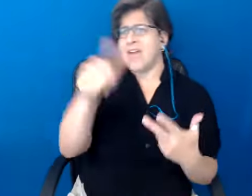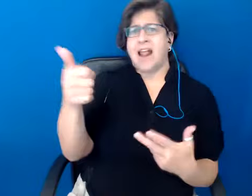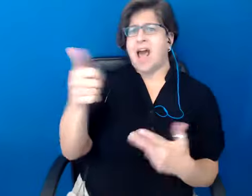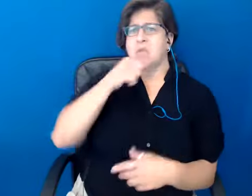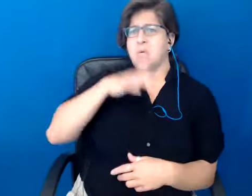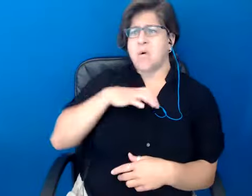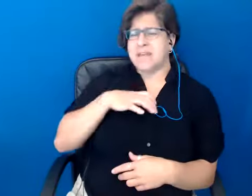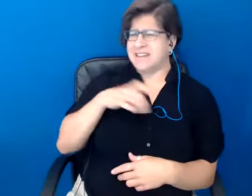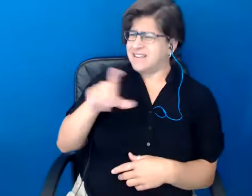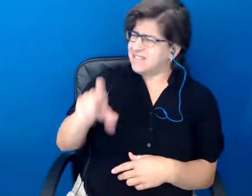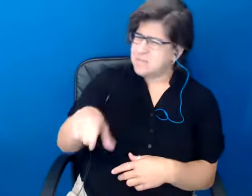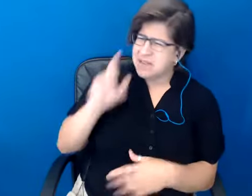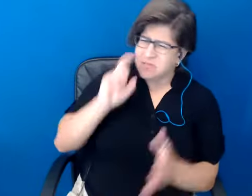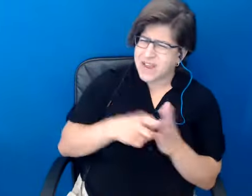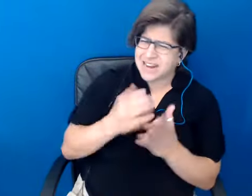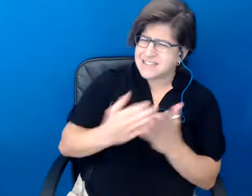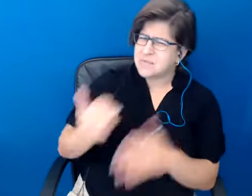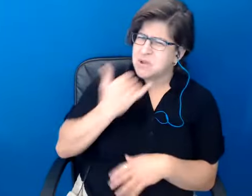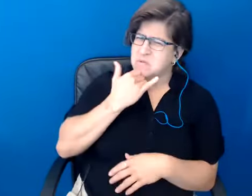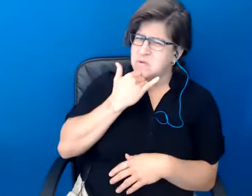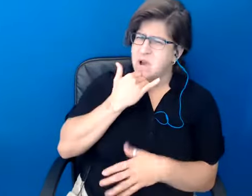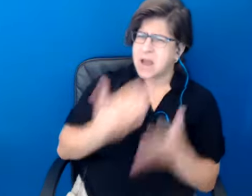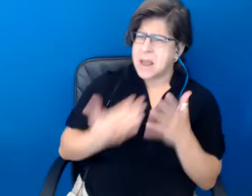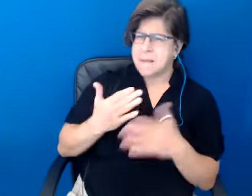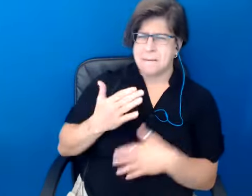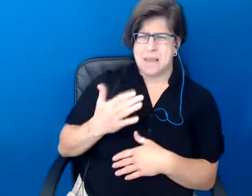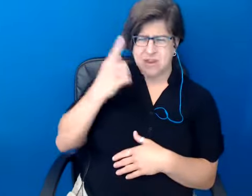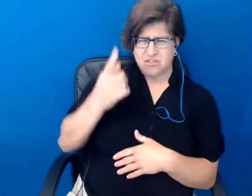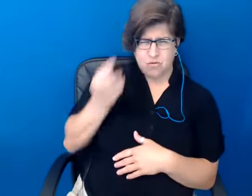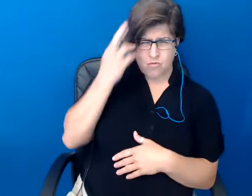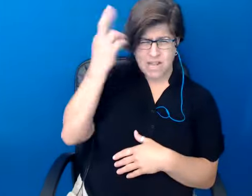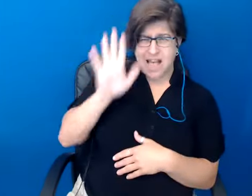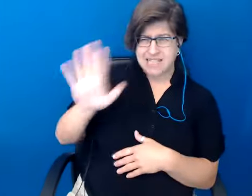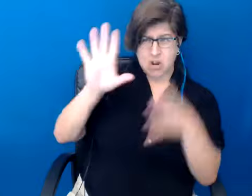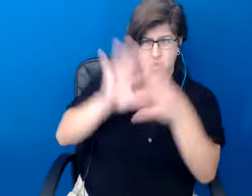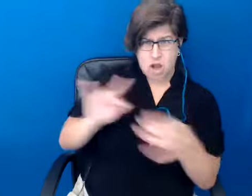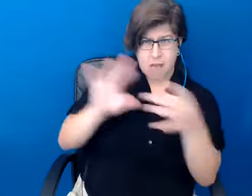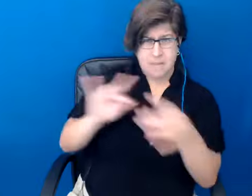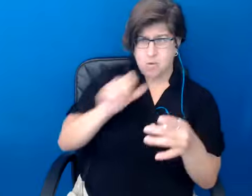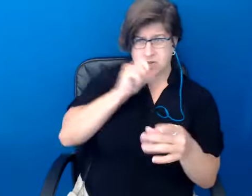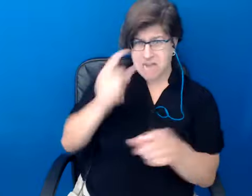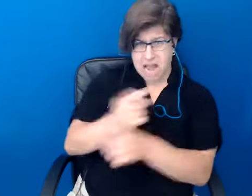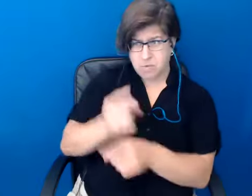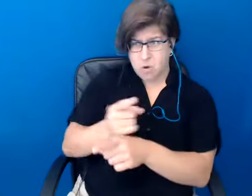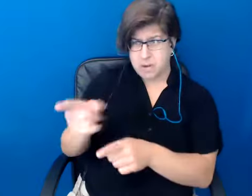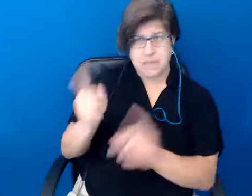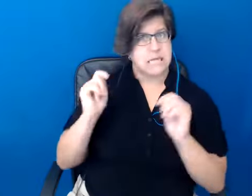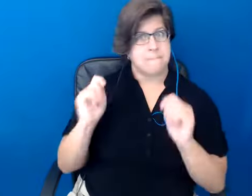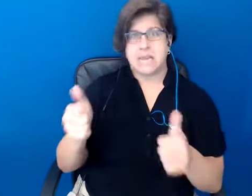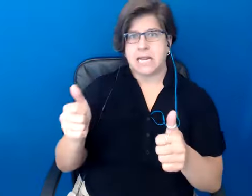been to AA since. Well, the other woman must have known something was wrong. And perhaps